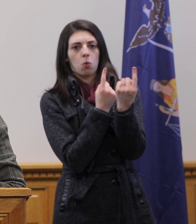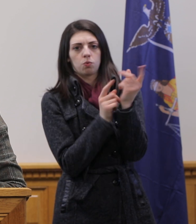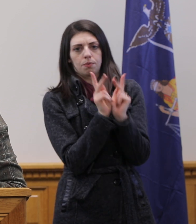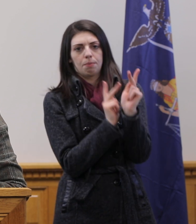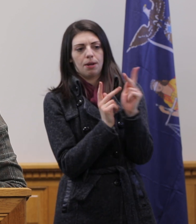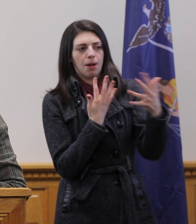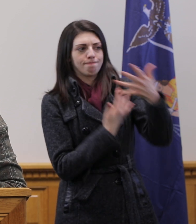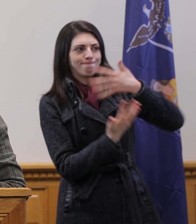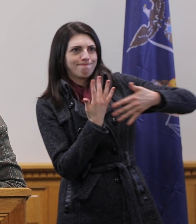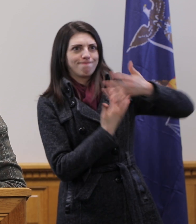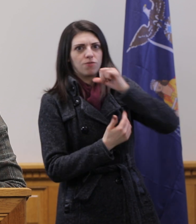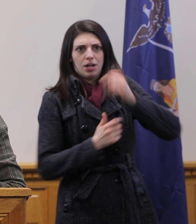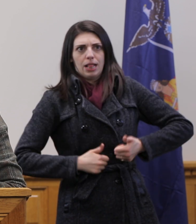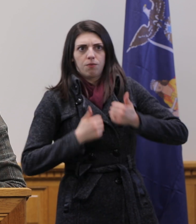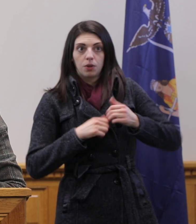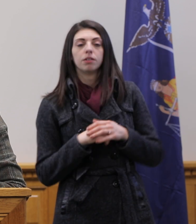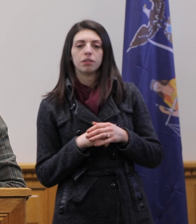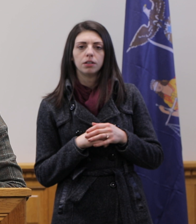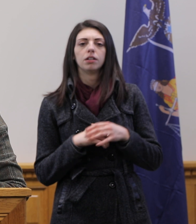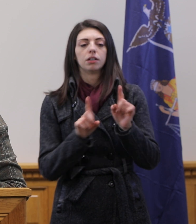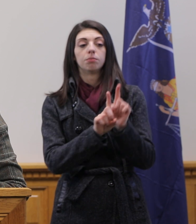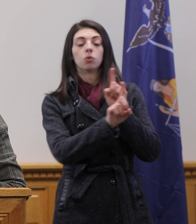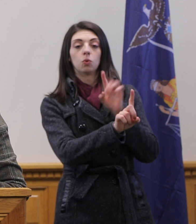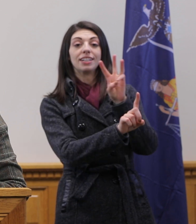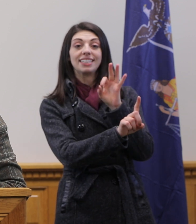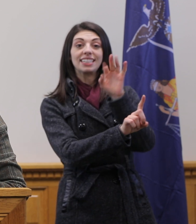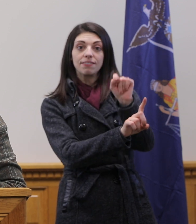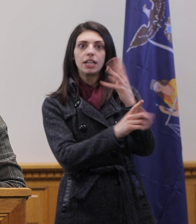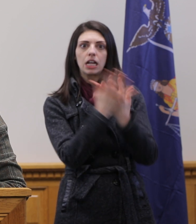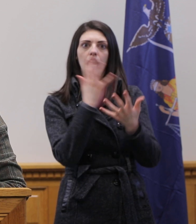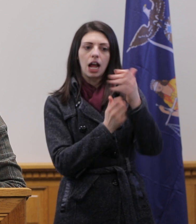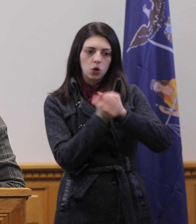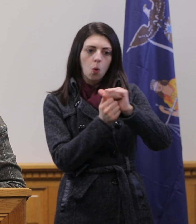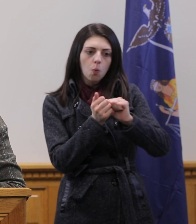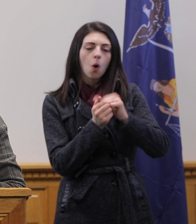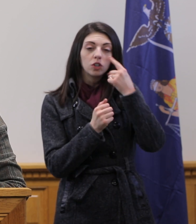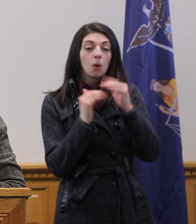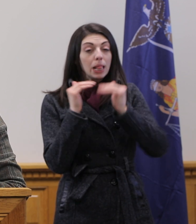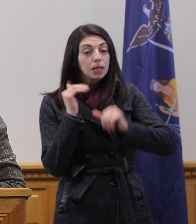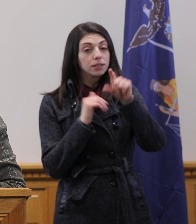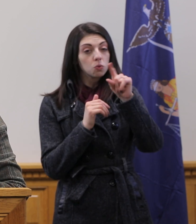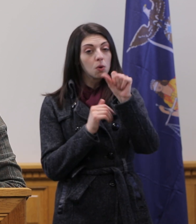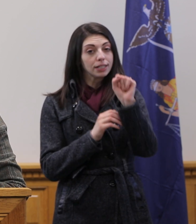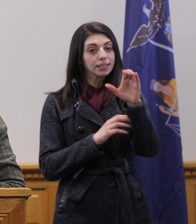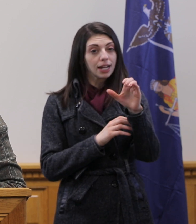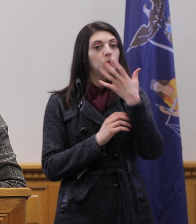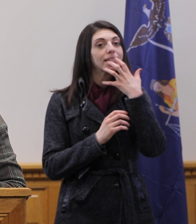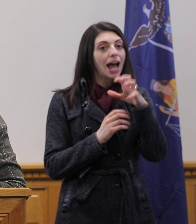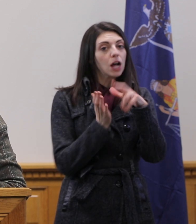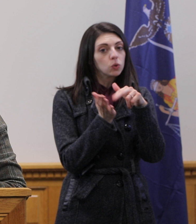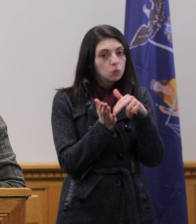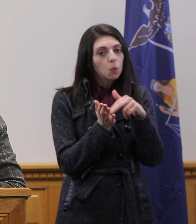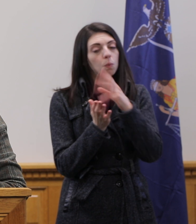with. Maintain 6 feet social distancing. Wash your hands for at least 20 seconds with hot soapy water.